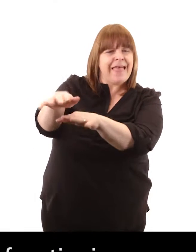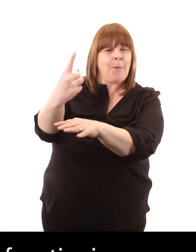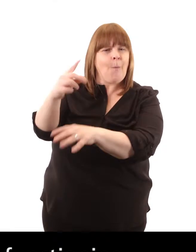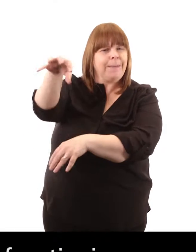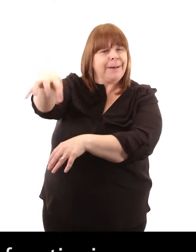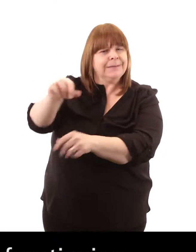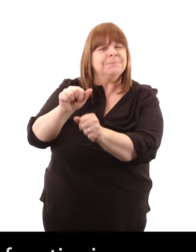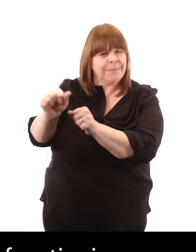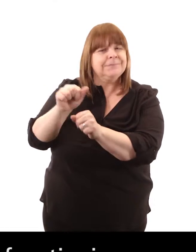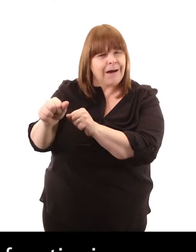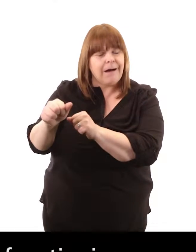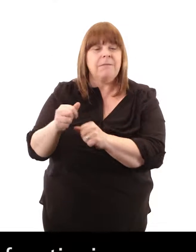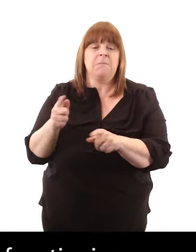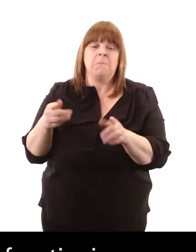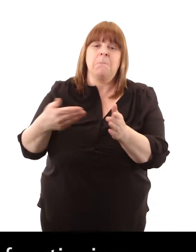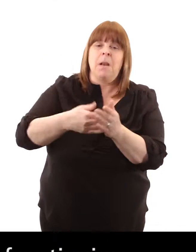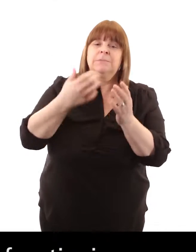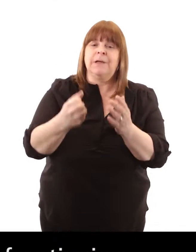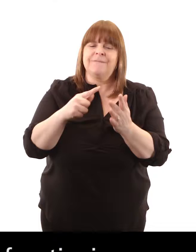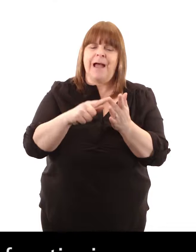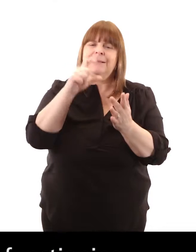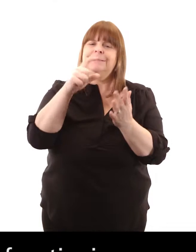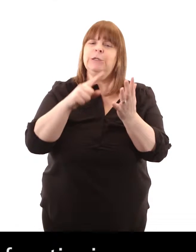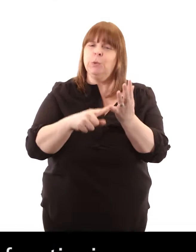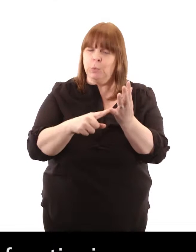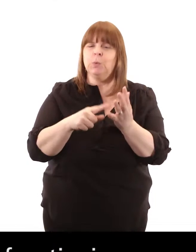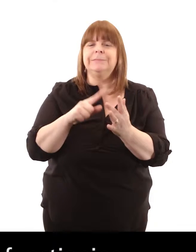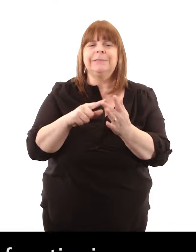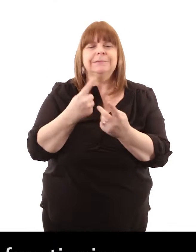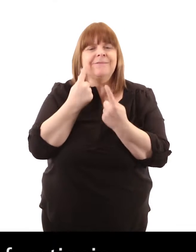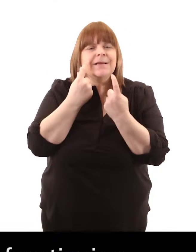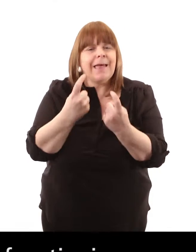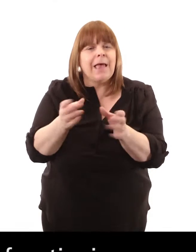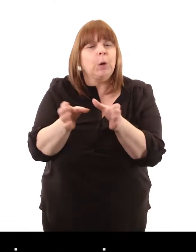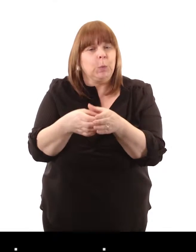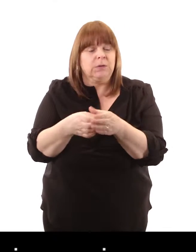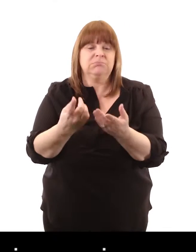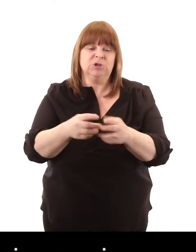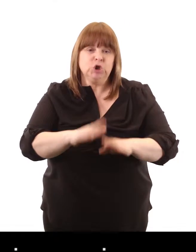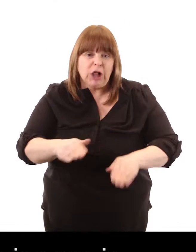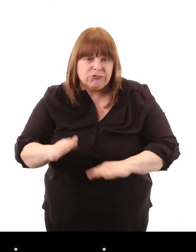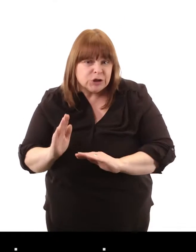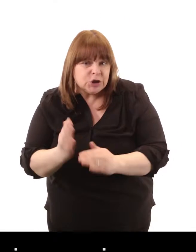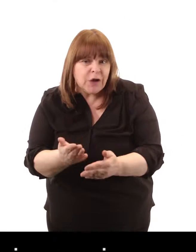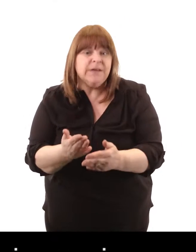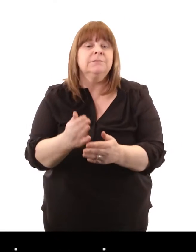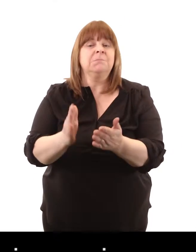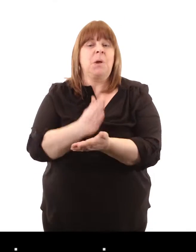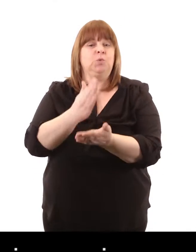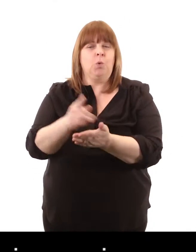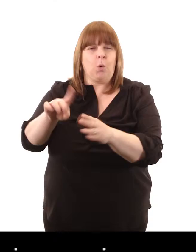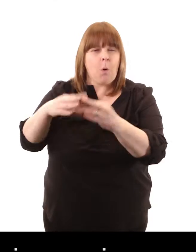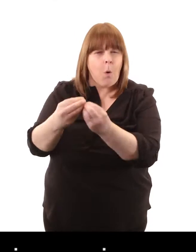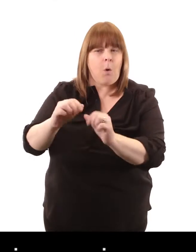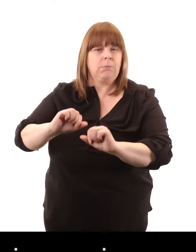up by a fully functioning hospital ICU service, paediatric service, to make sure that your ongoing care is as good